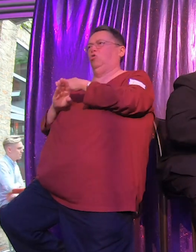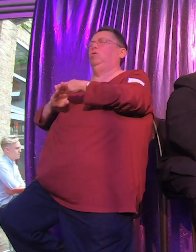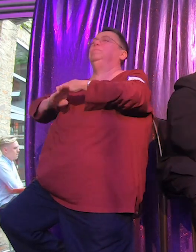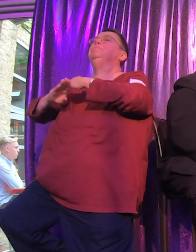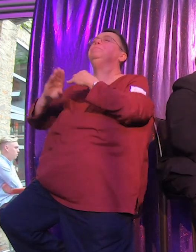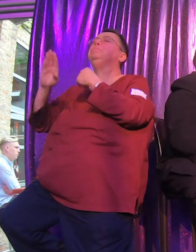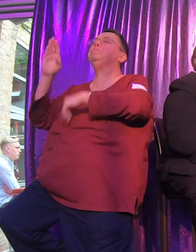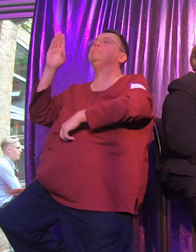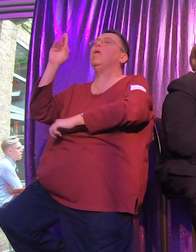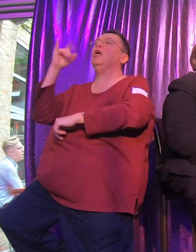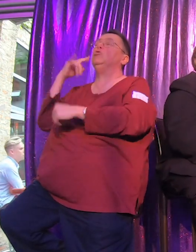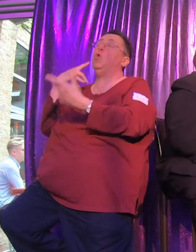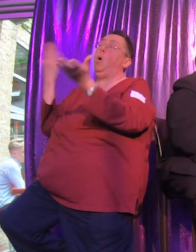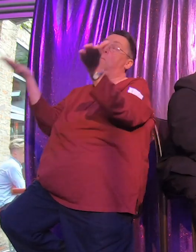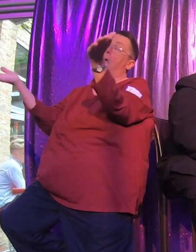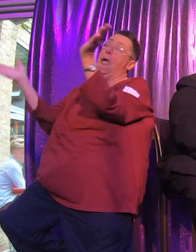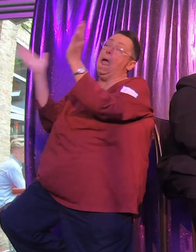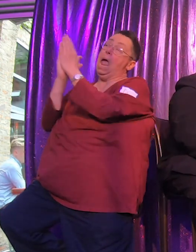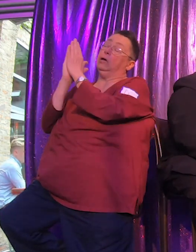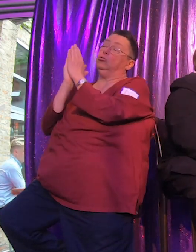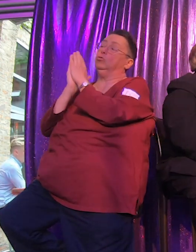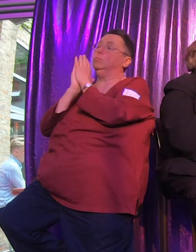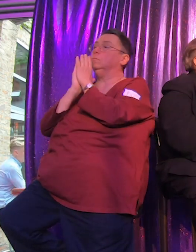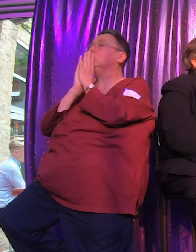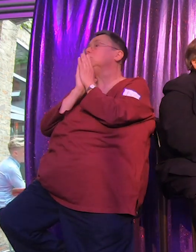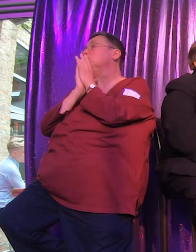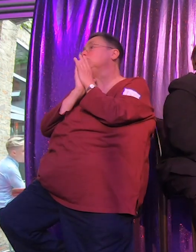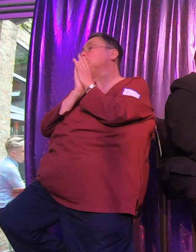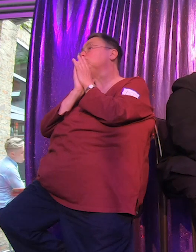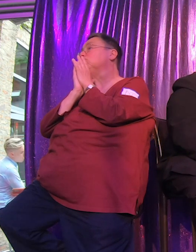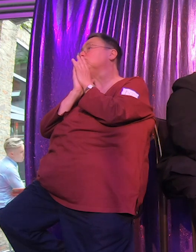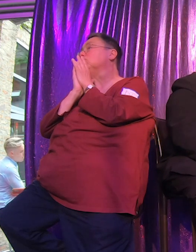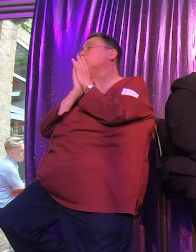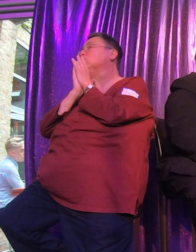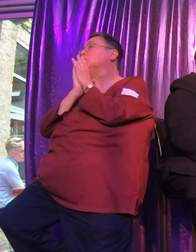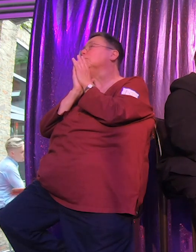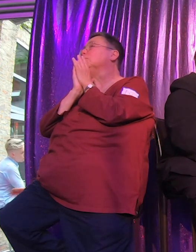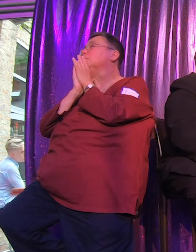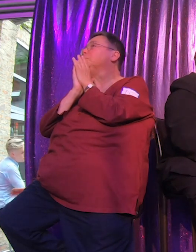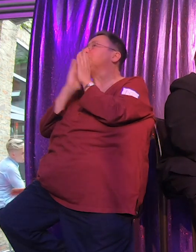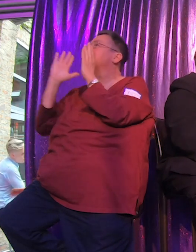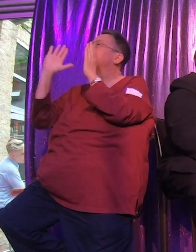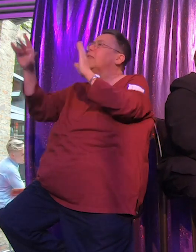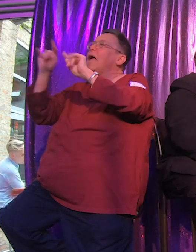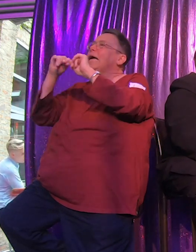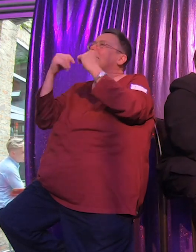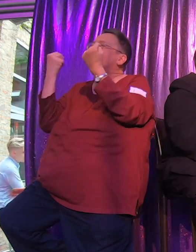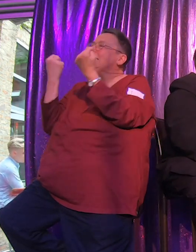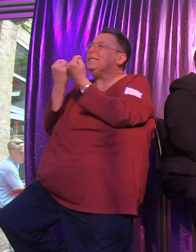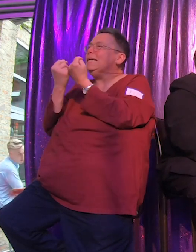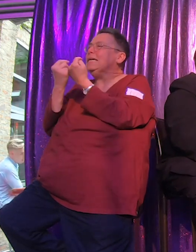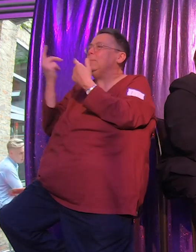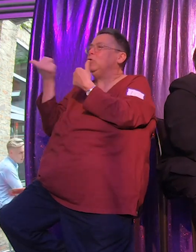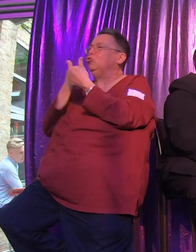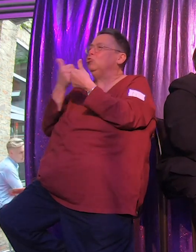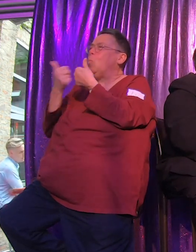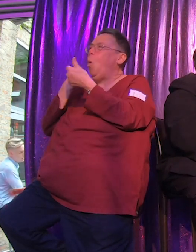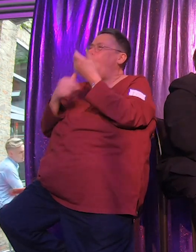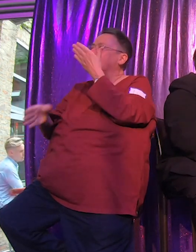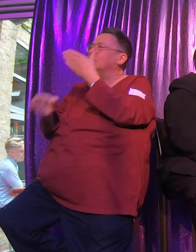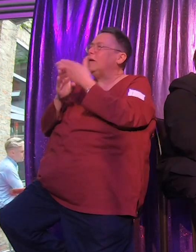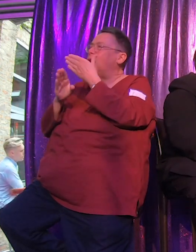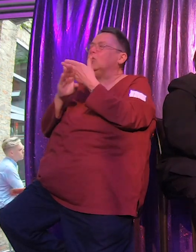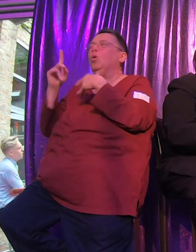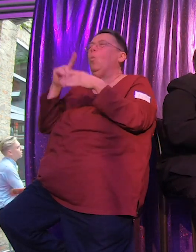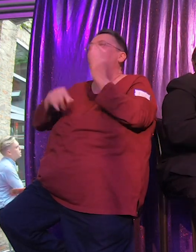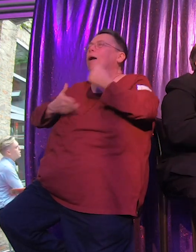So I wanted to ask you, you know, what did you learn from the team sport of soccer, perhaps, that's helped